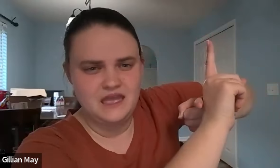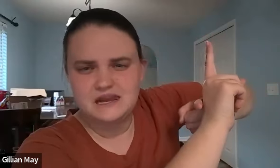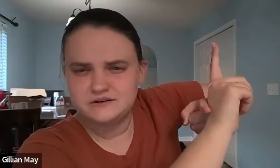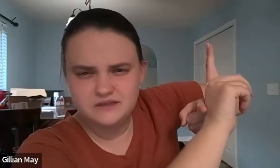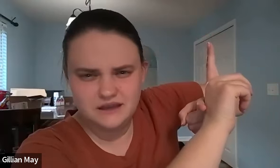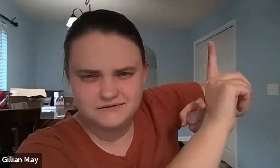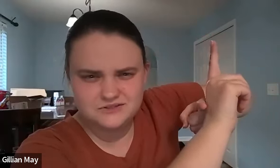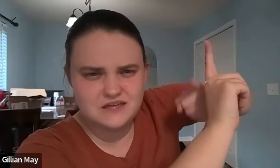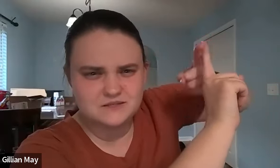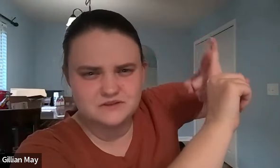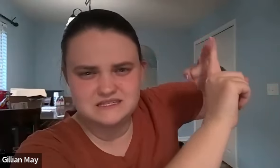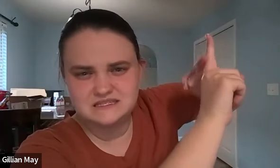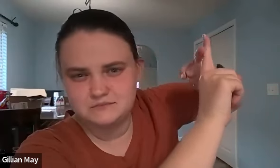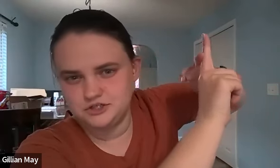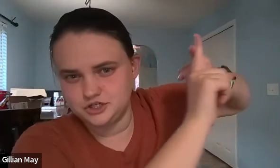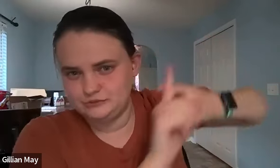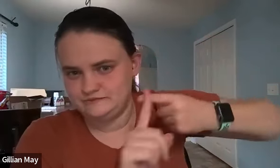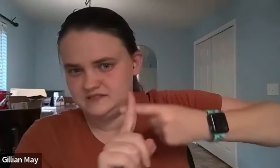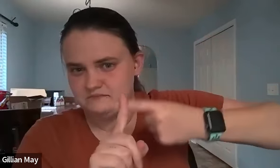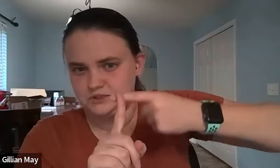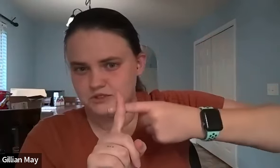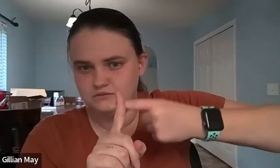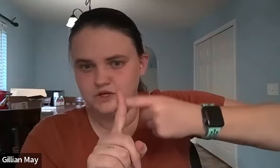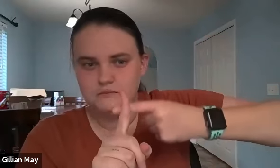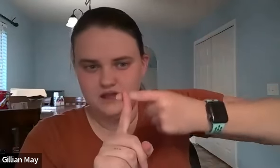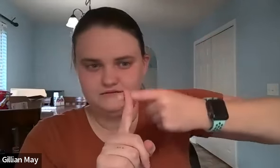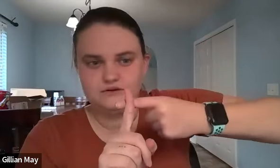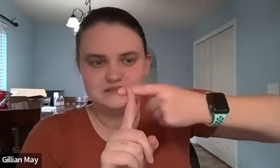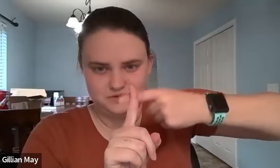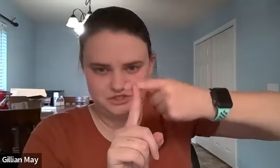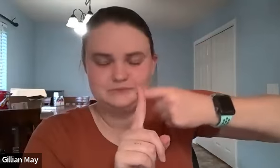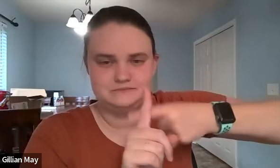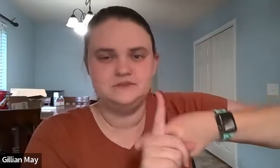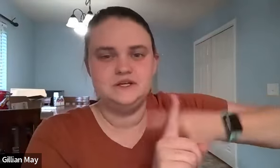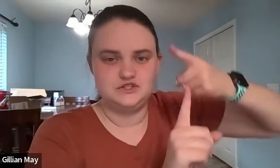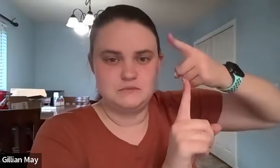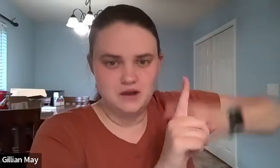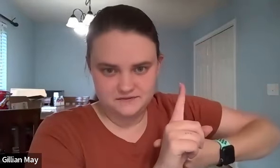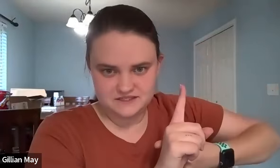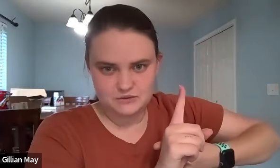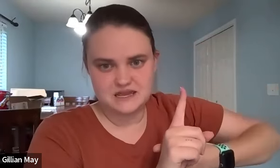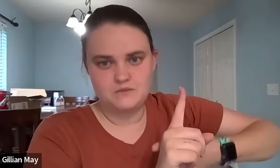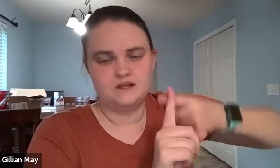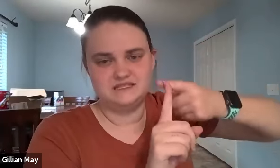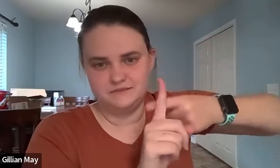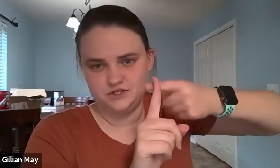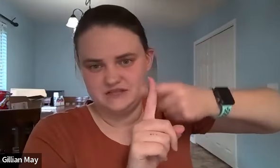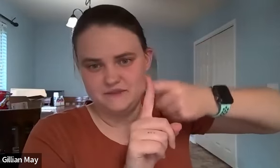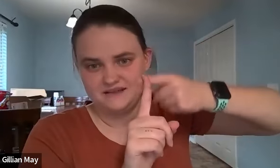And I don't think I ever said this, but this is temperature. Temperature. When you go back and forth, temperature. So month is going down once, temperature is that back and